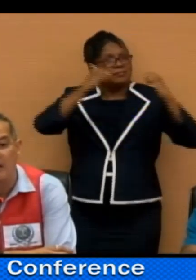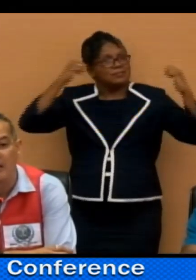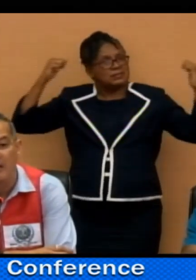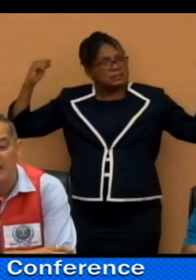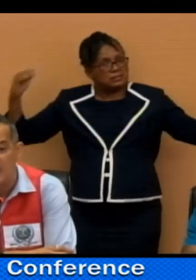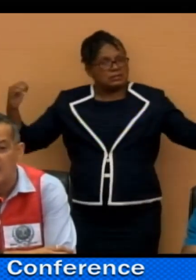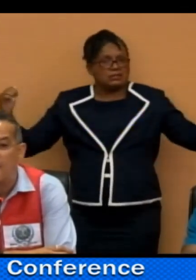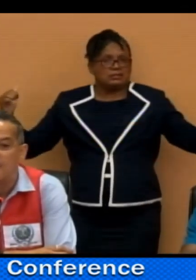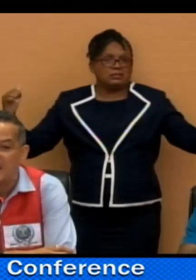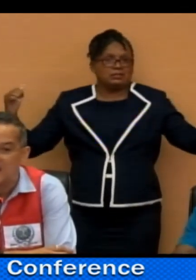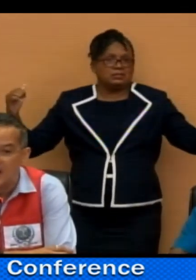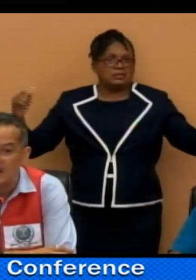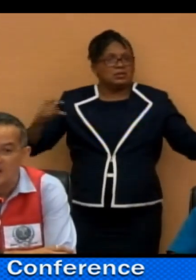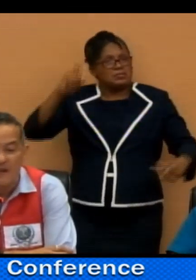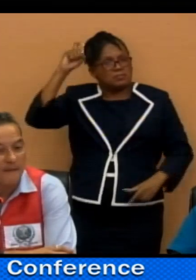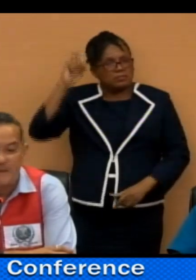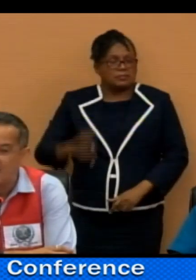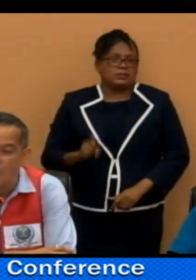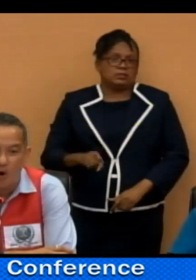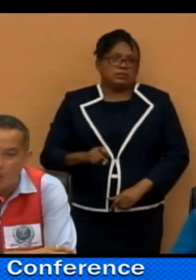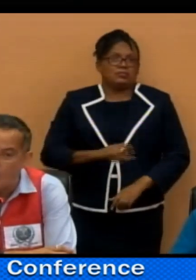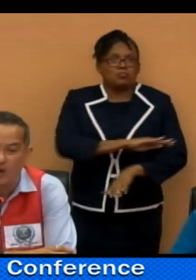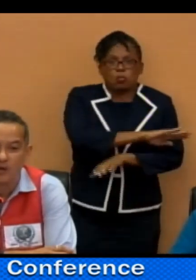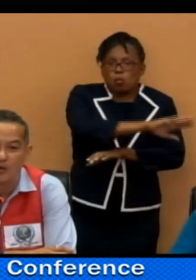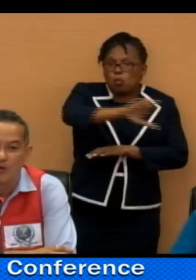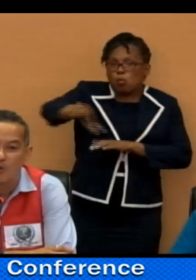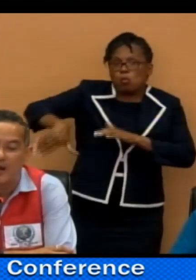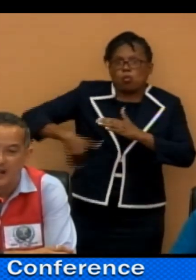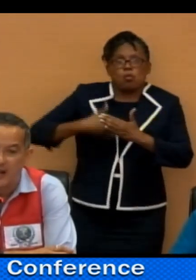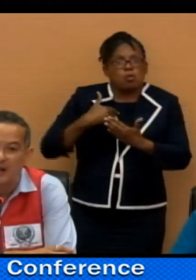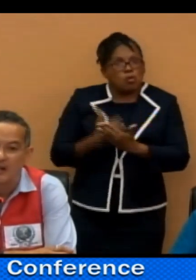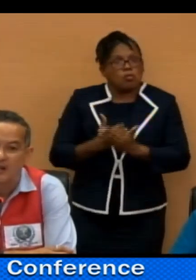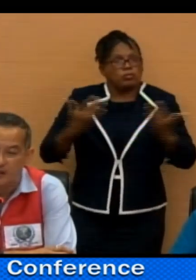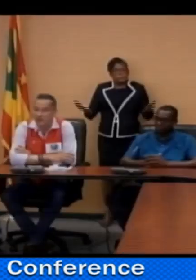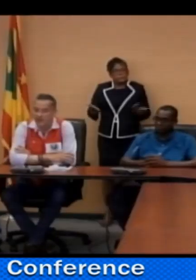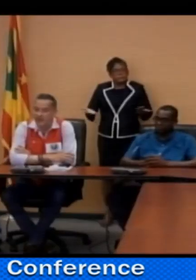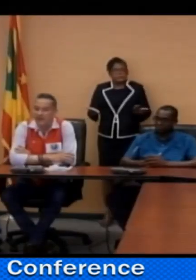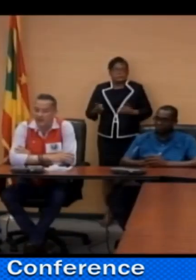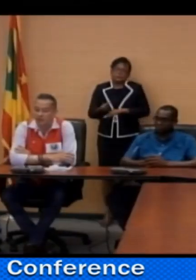distancing is maintained by all who are here